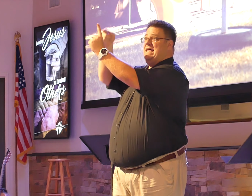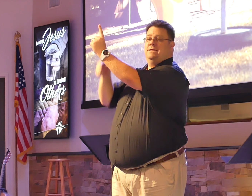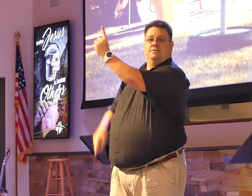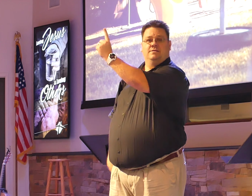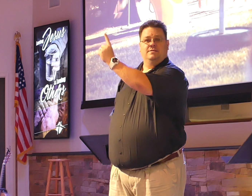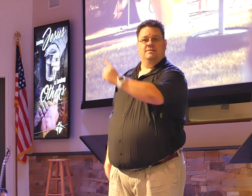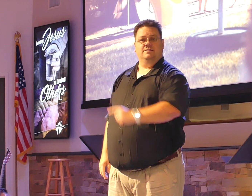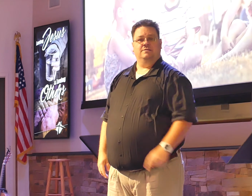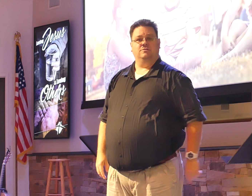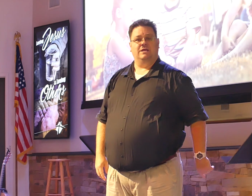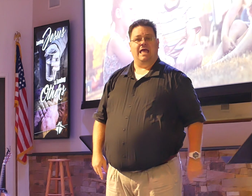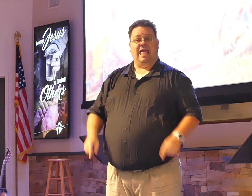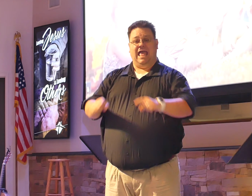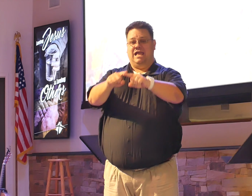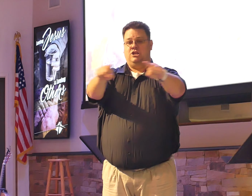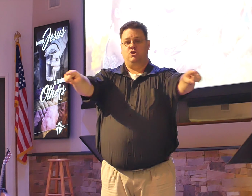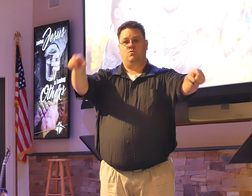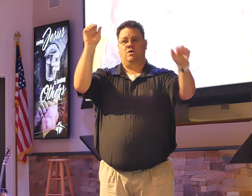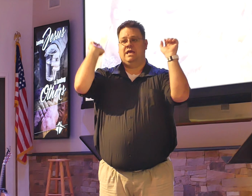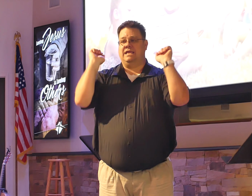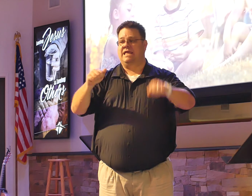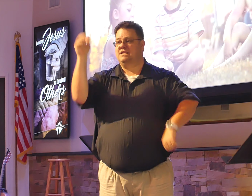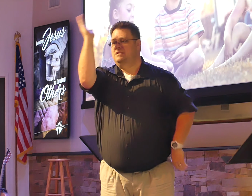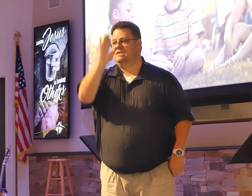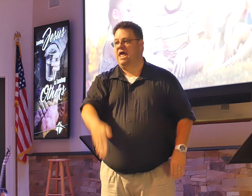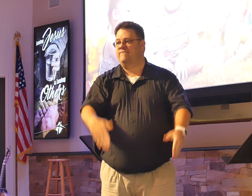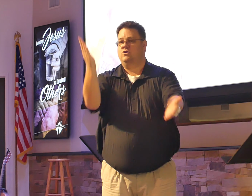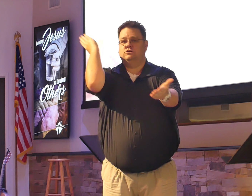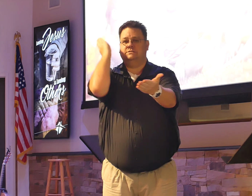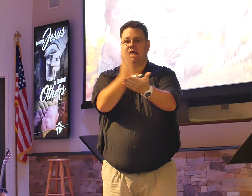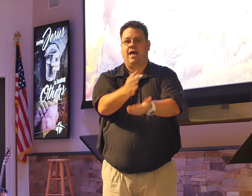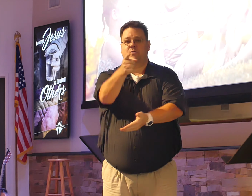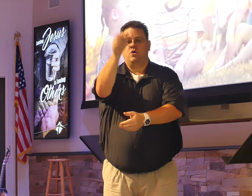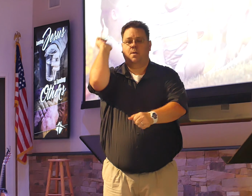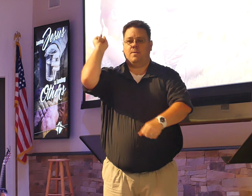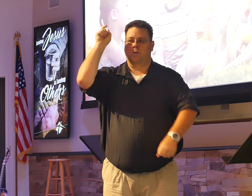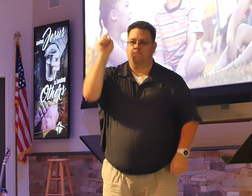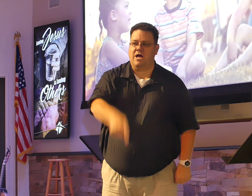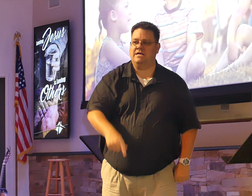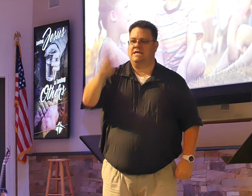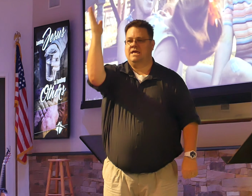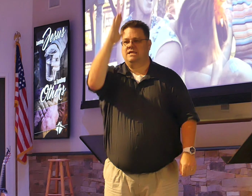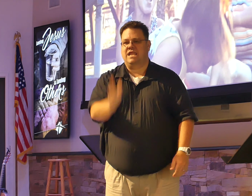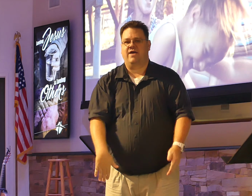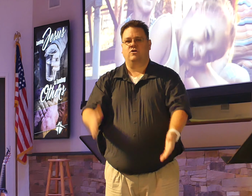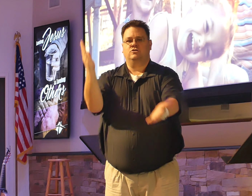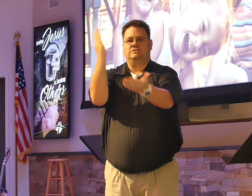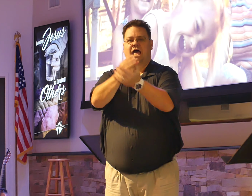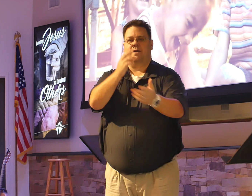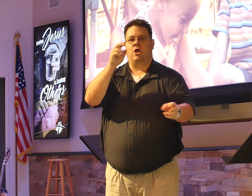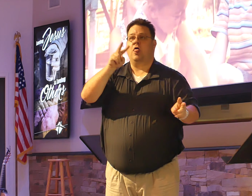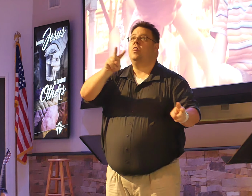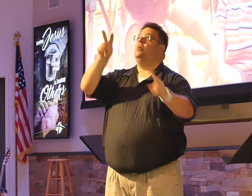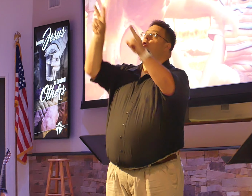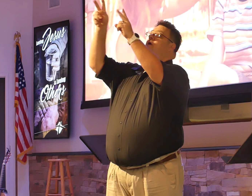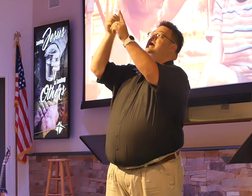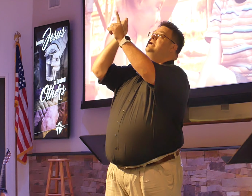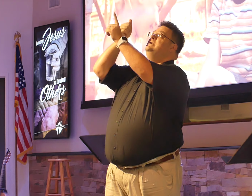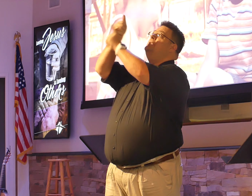And you can never stop. You must never stop looking to God. They